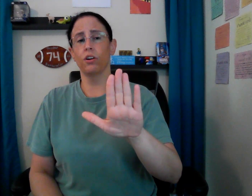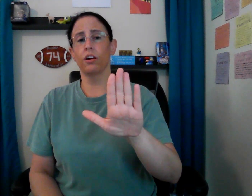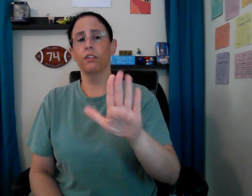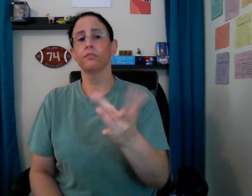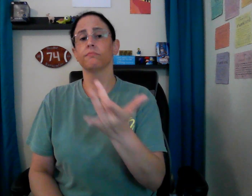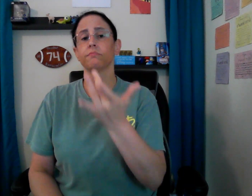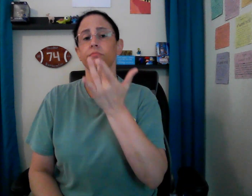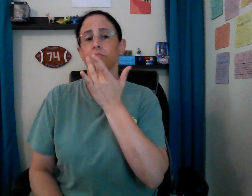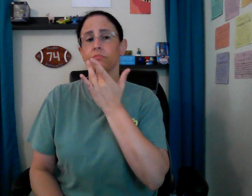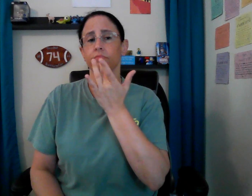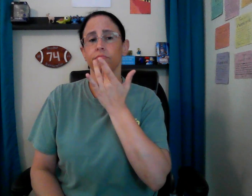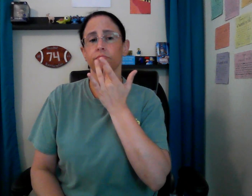Your